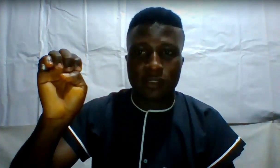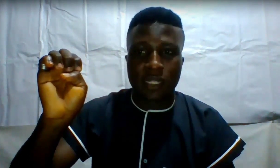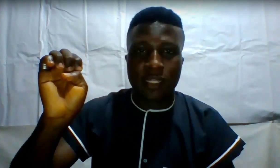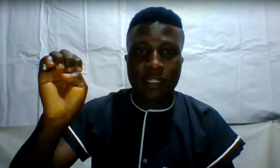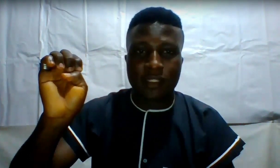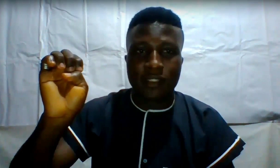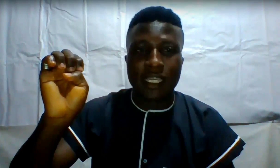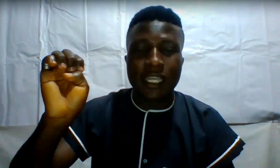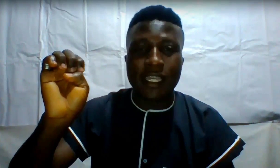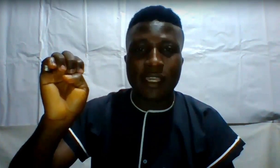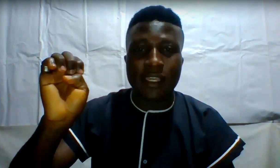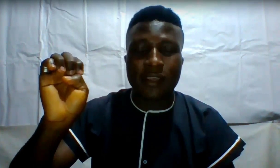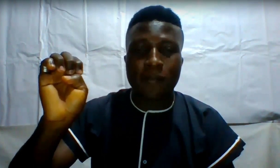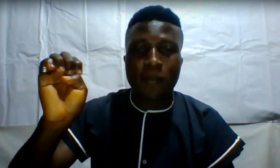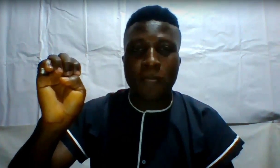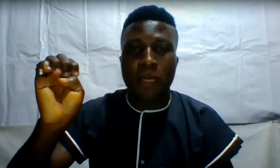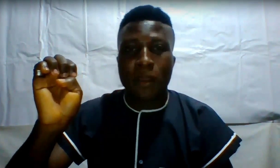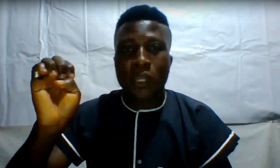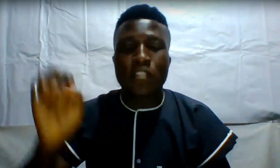E. Okay, so we have A,